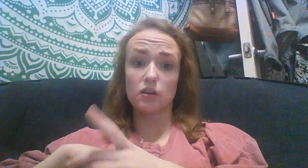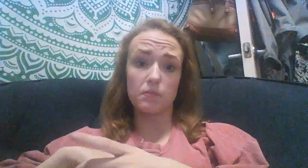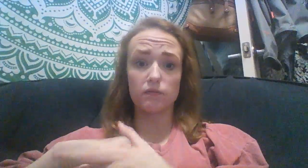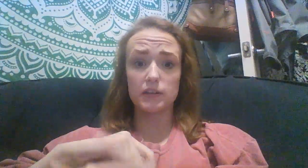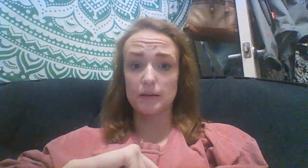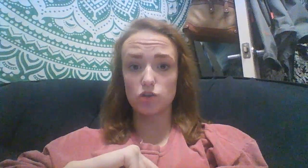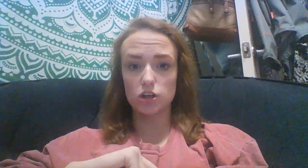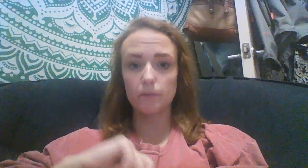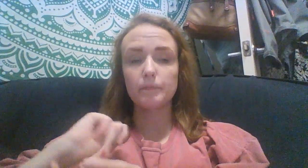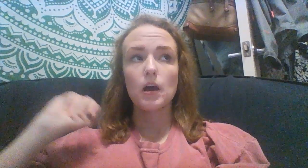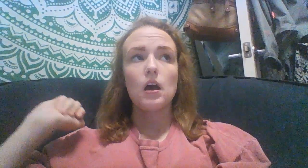someone of the same gender.